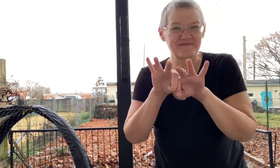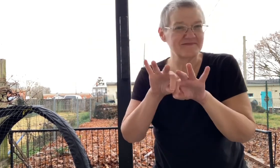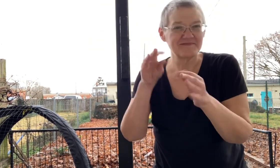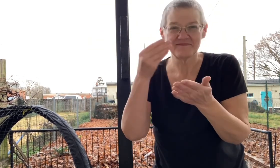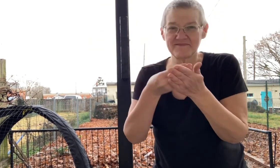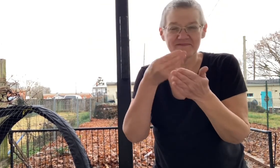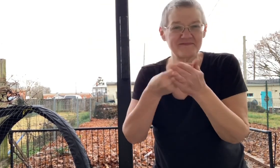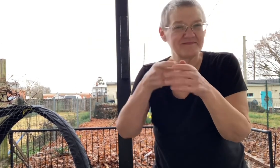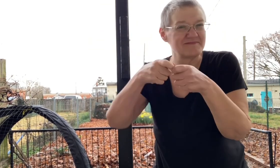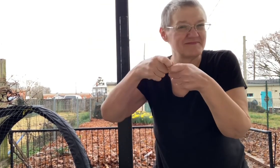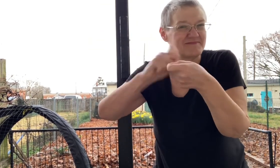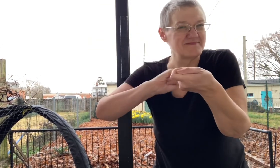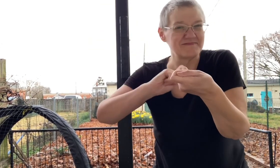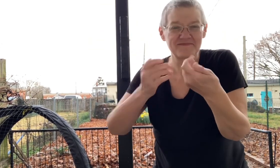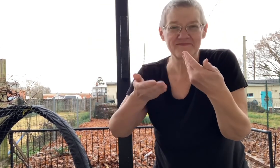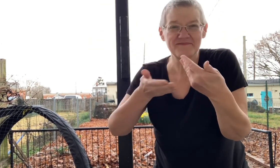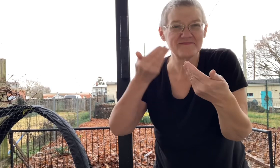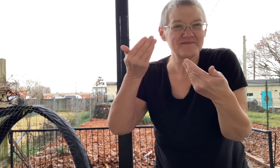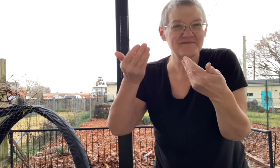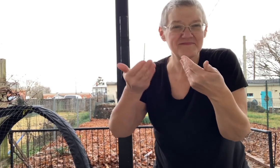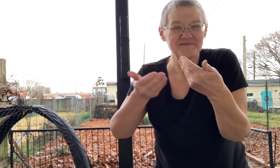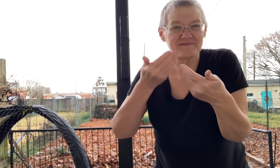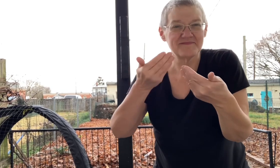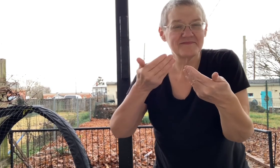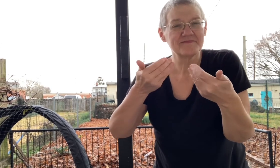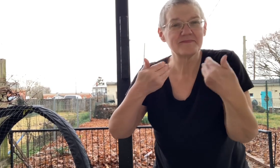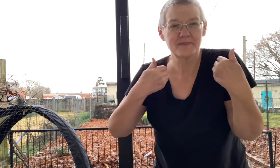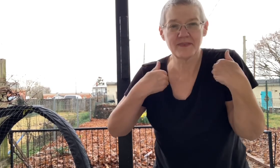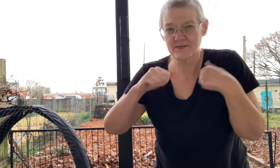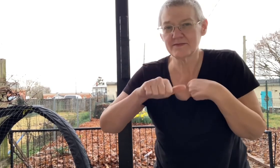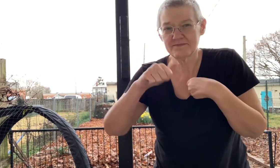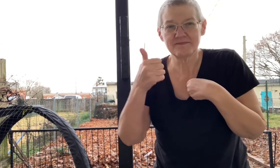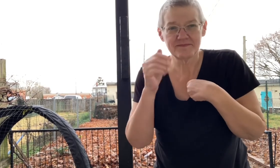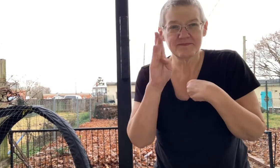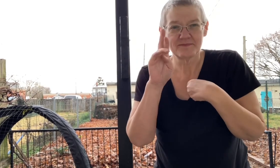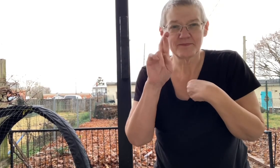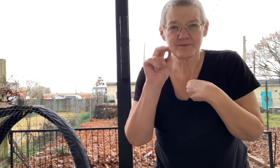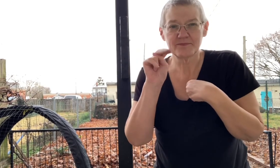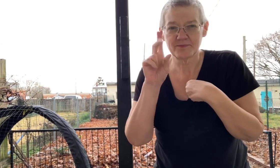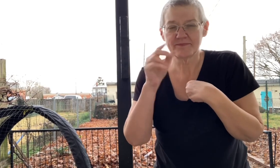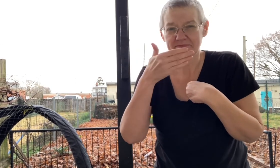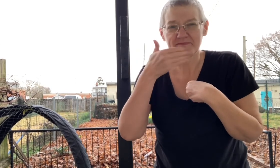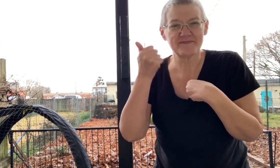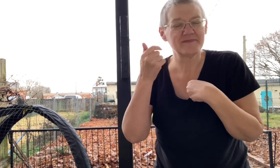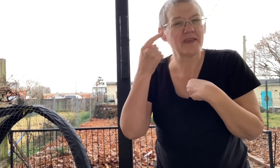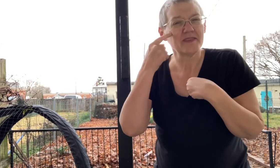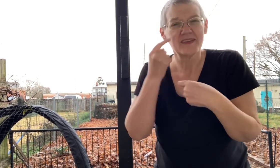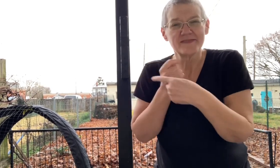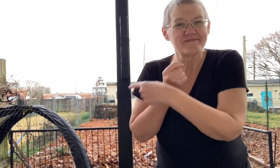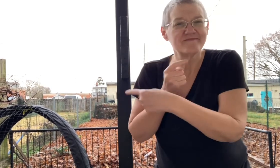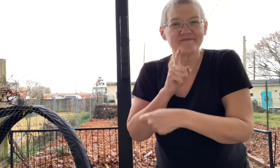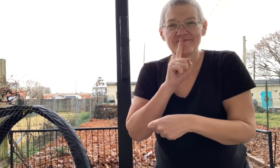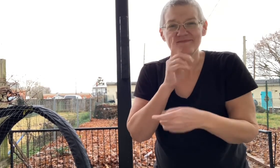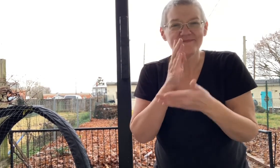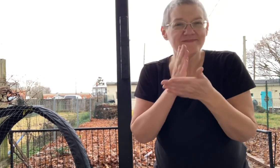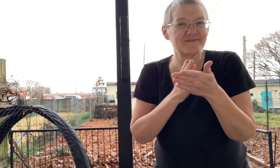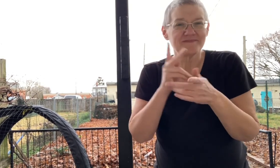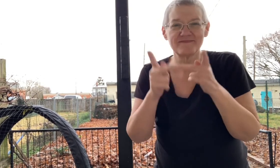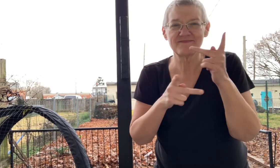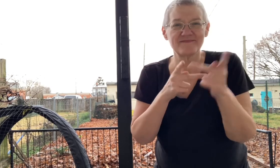tears really easy. It's not worth the money. There's another brand that I'll link in the description that's better. I think